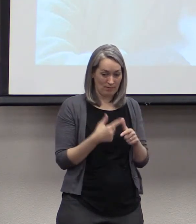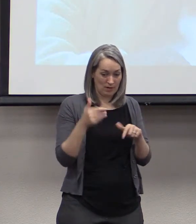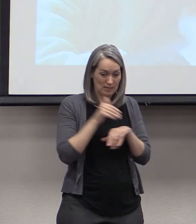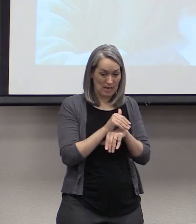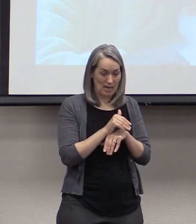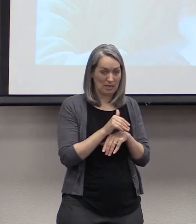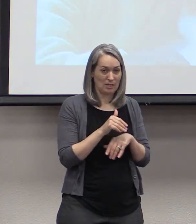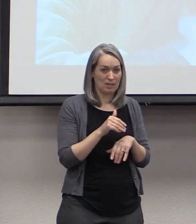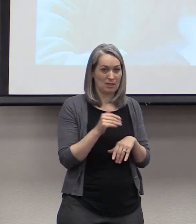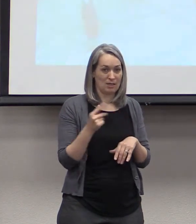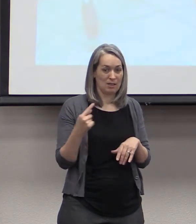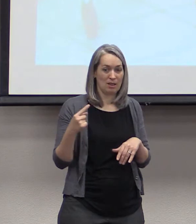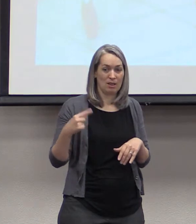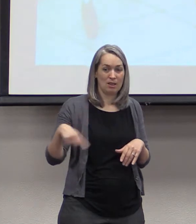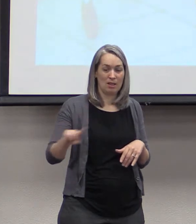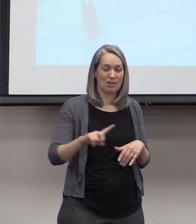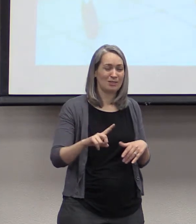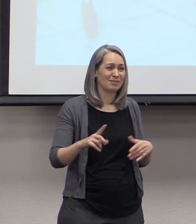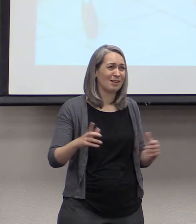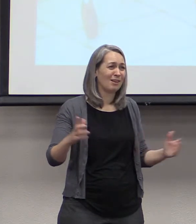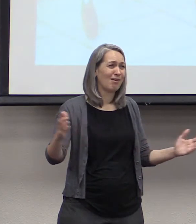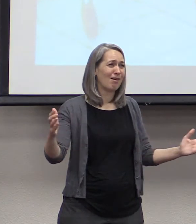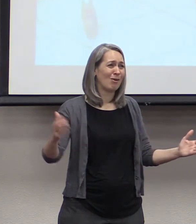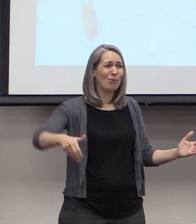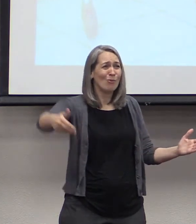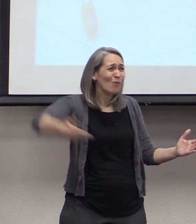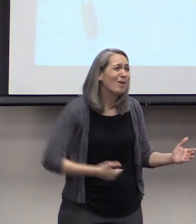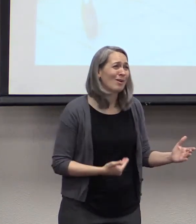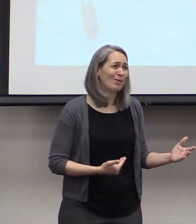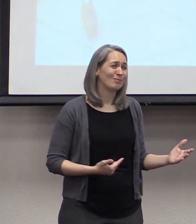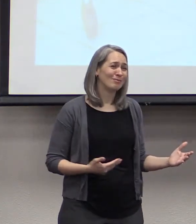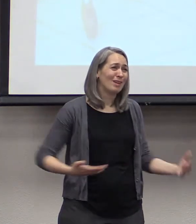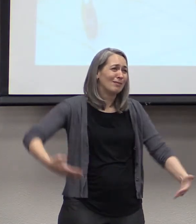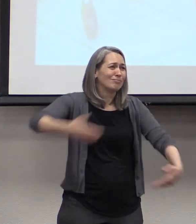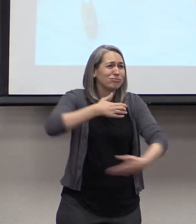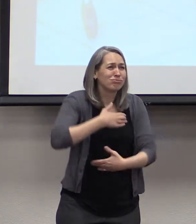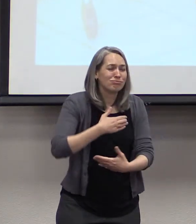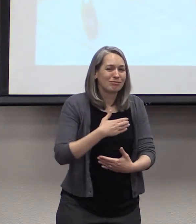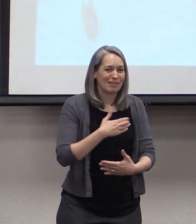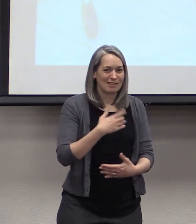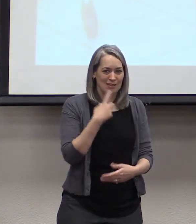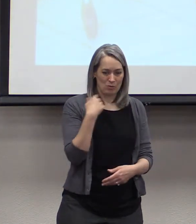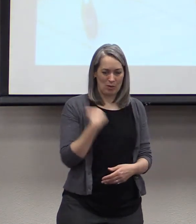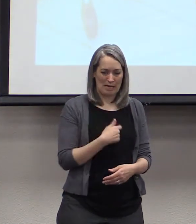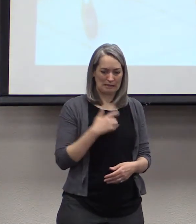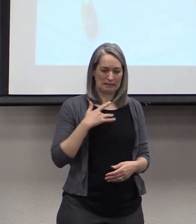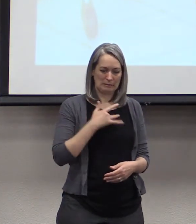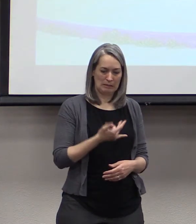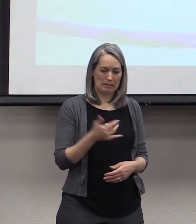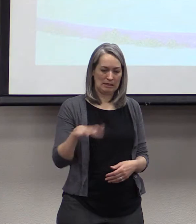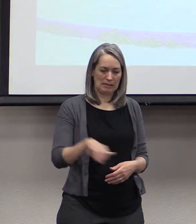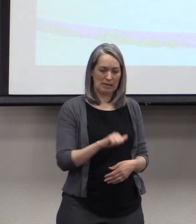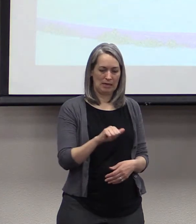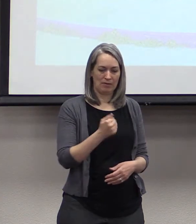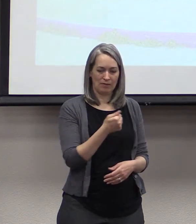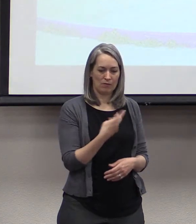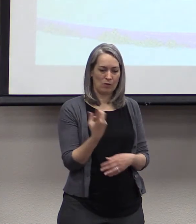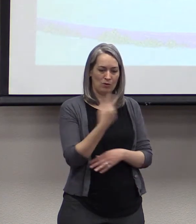was just arms open and welcome. And we've been told it usually takes a couple of days for them to warm up to